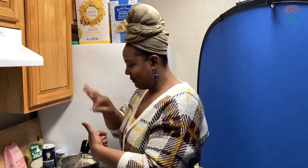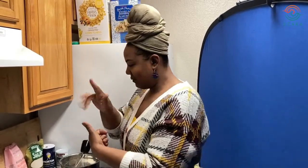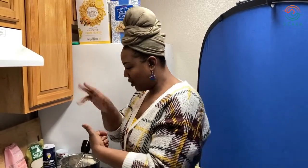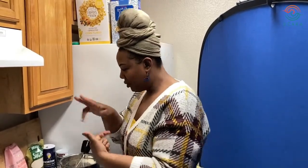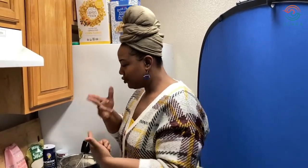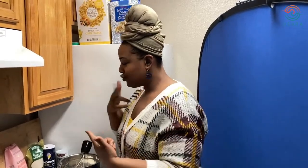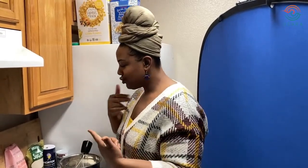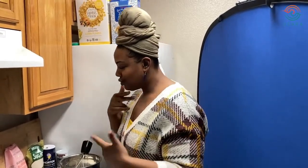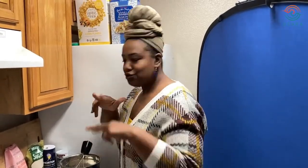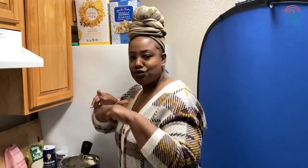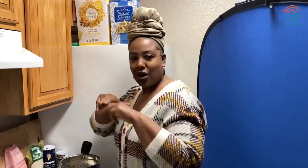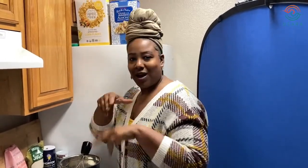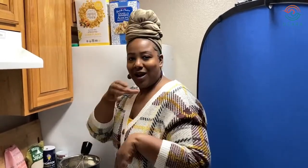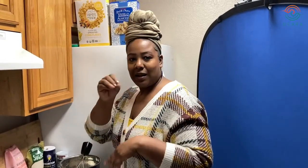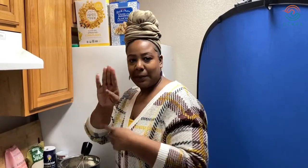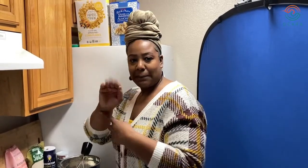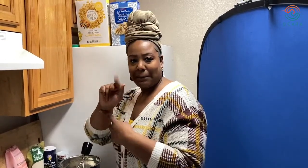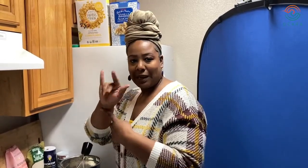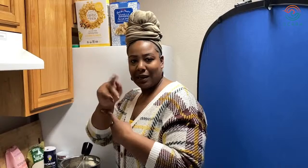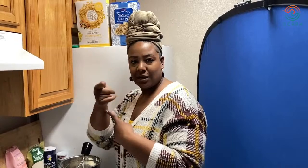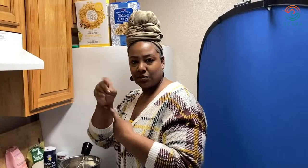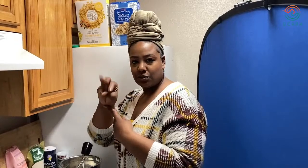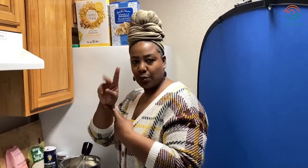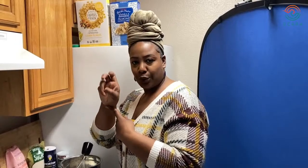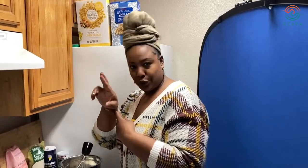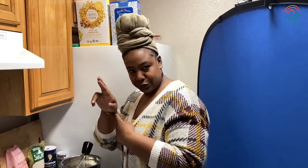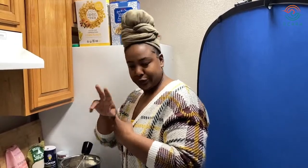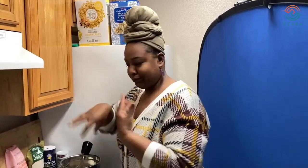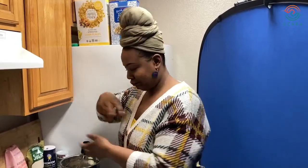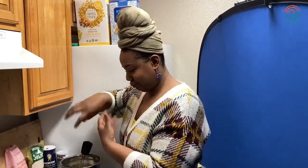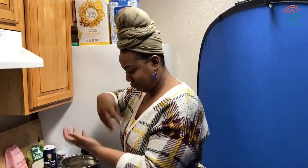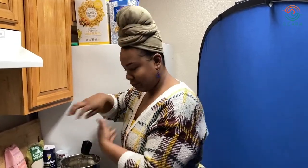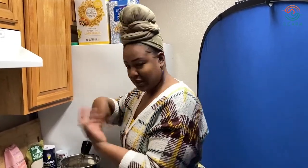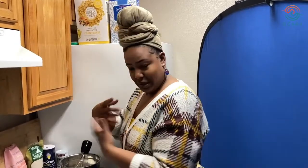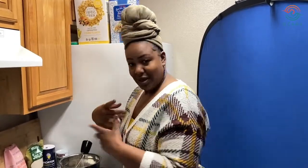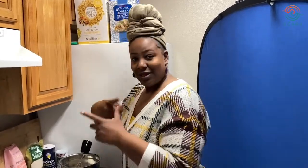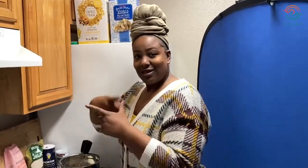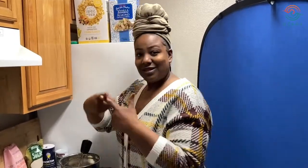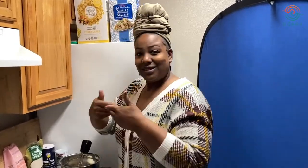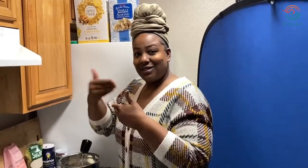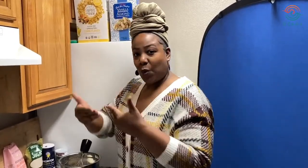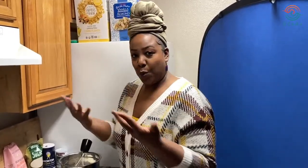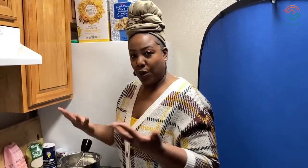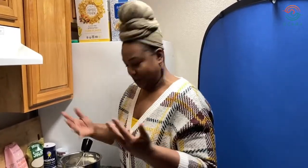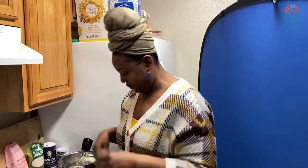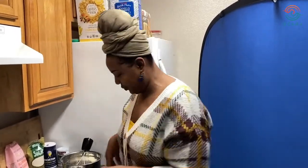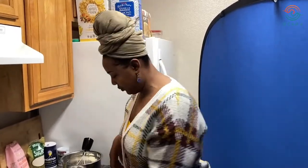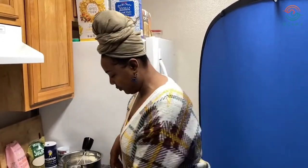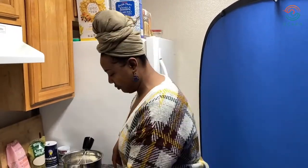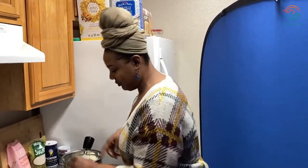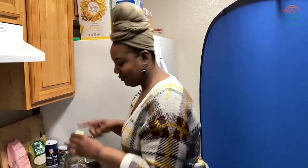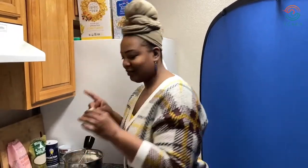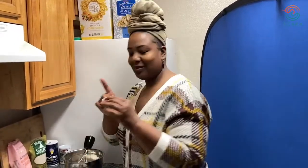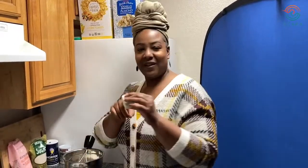After you've mixed the flour, sugar, salt, and baking powder, you'll move on to the next step, which